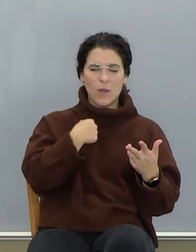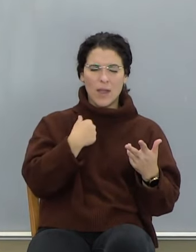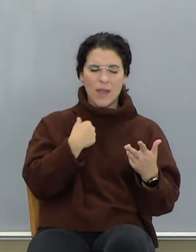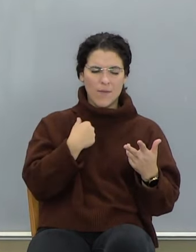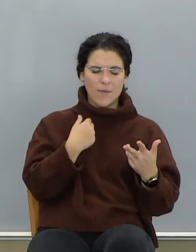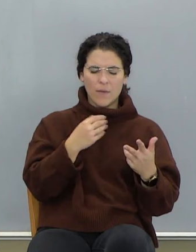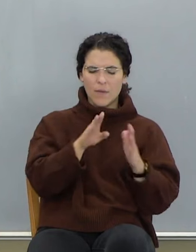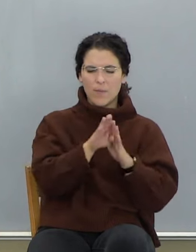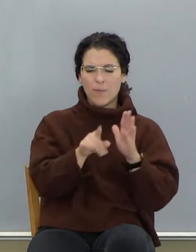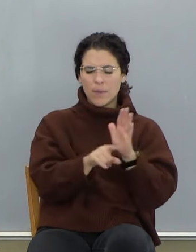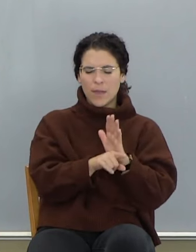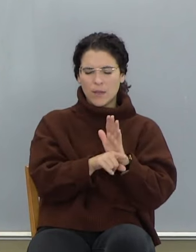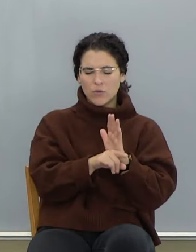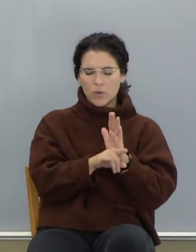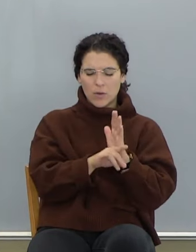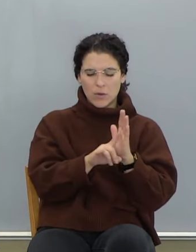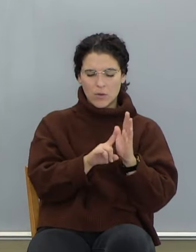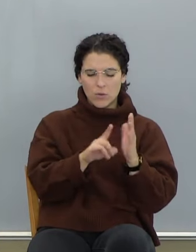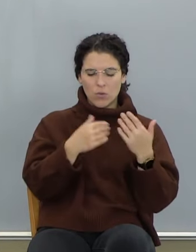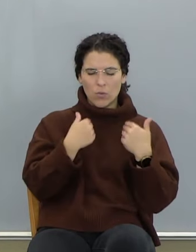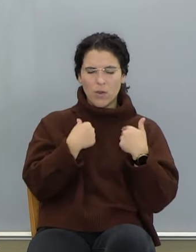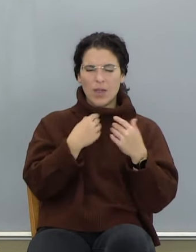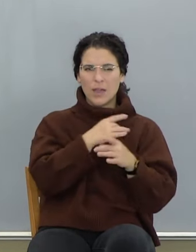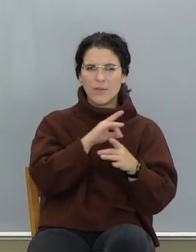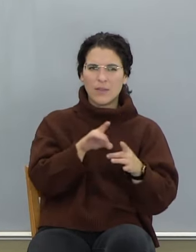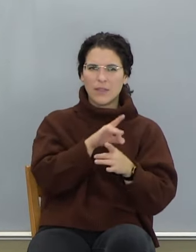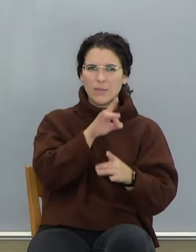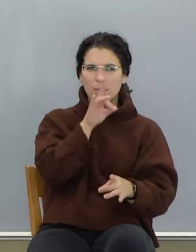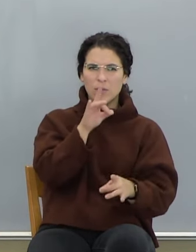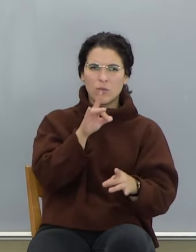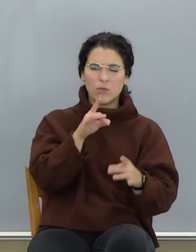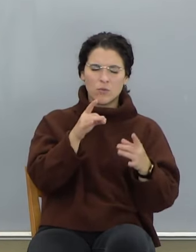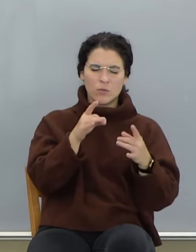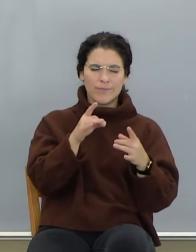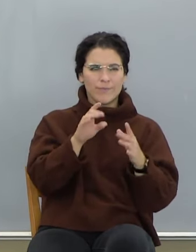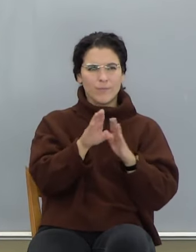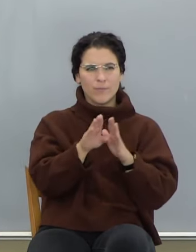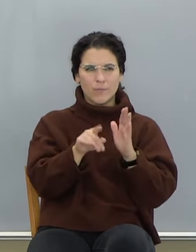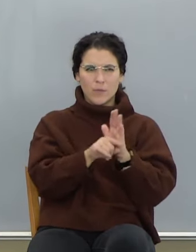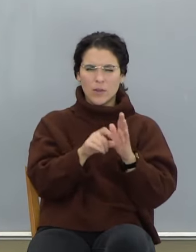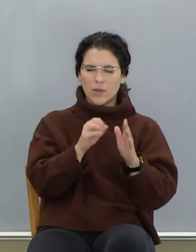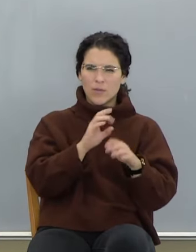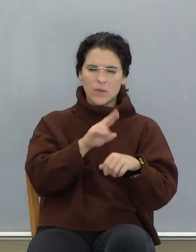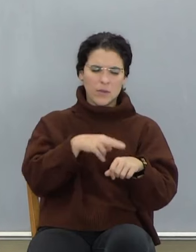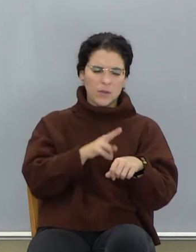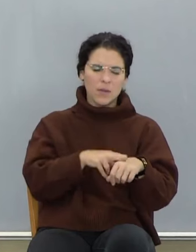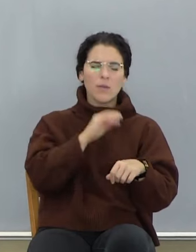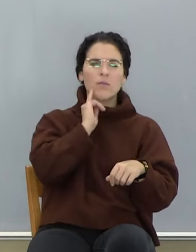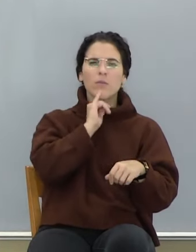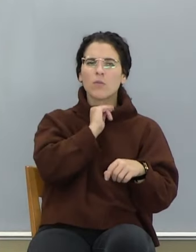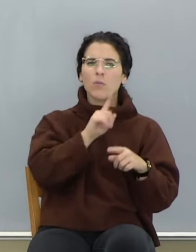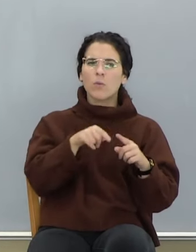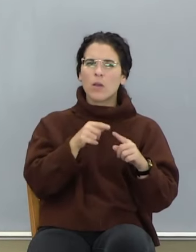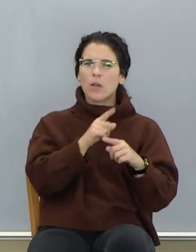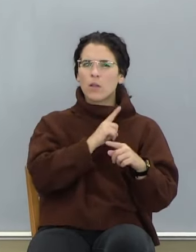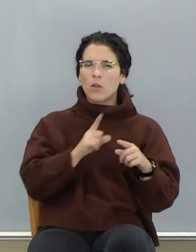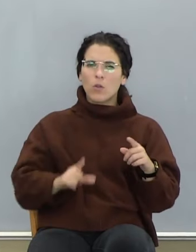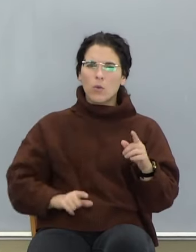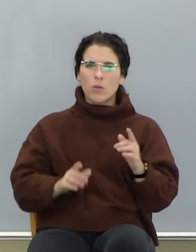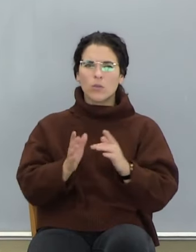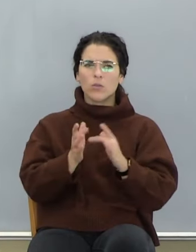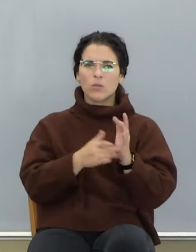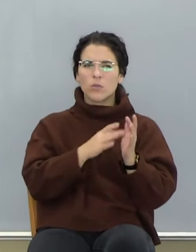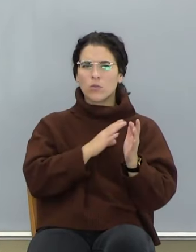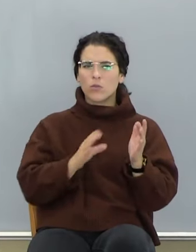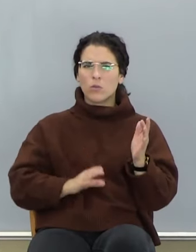the backdrop. We have the spiritual setting of the nation of Israel when the Lord Jesus